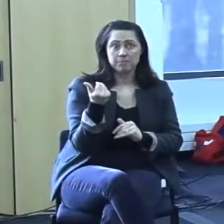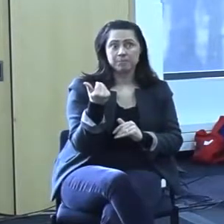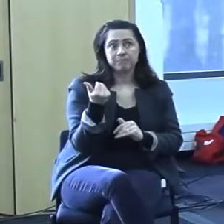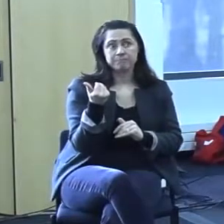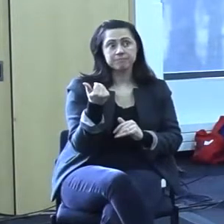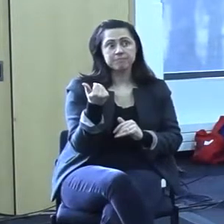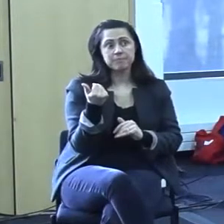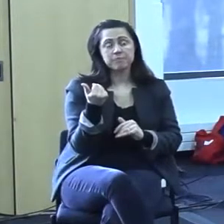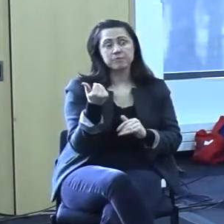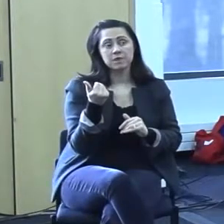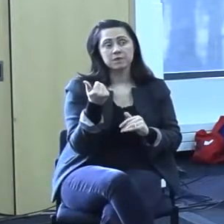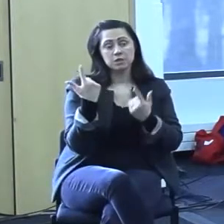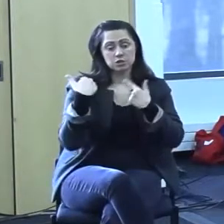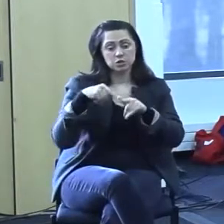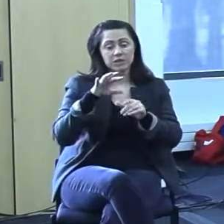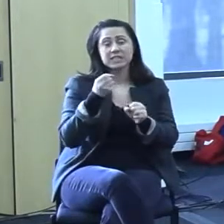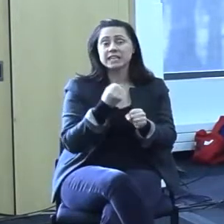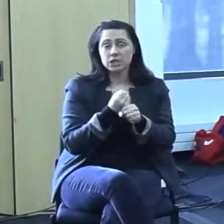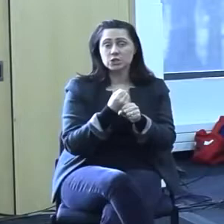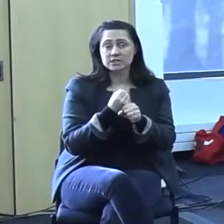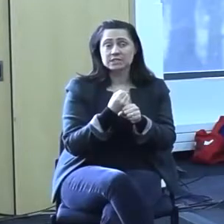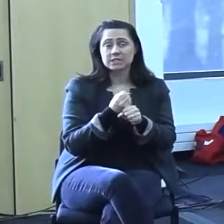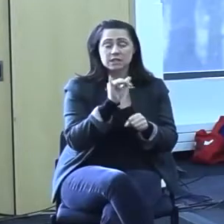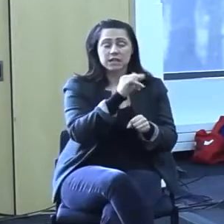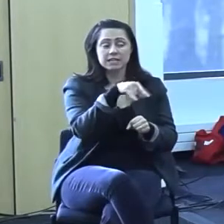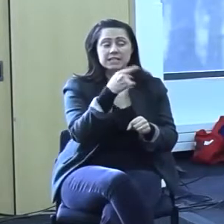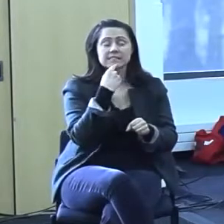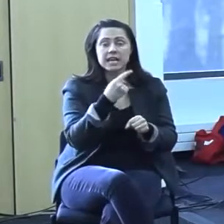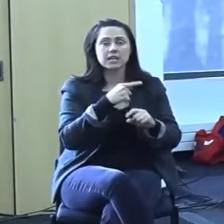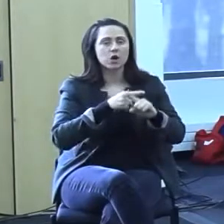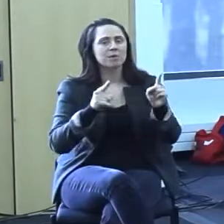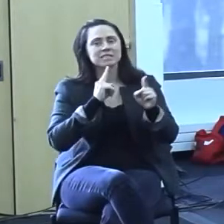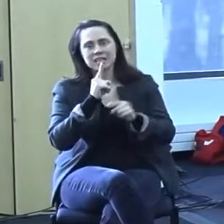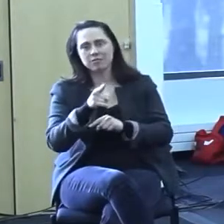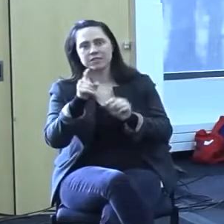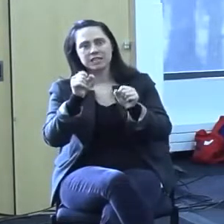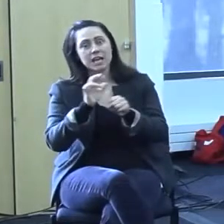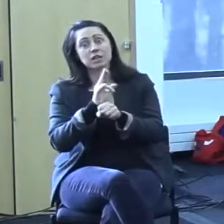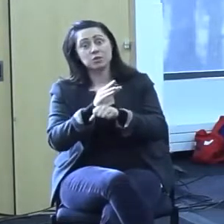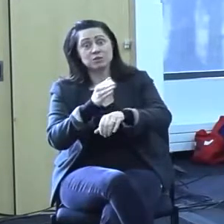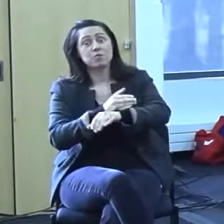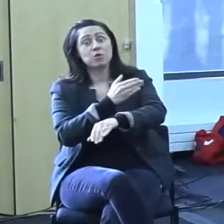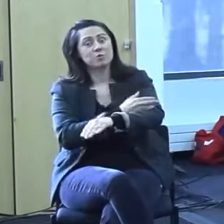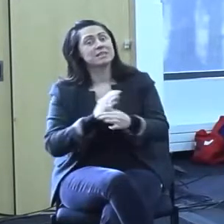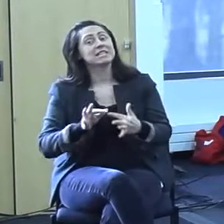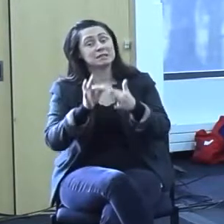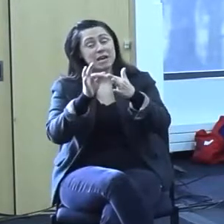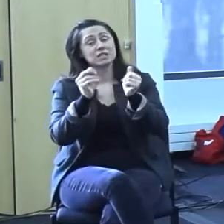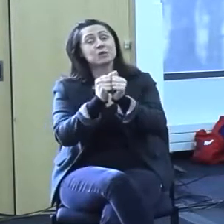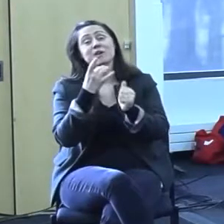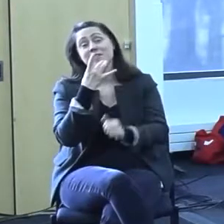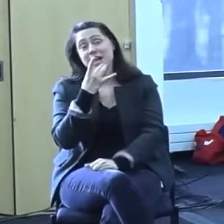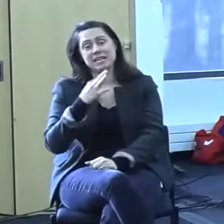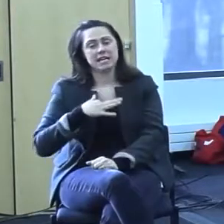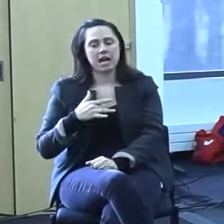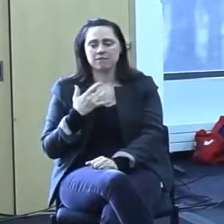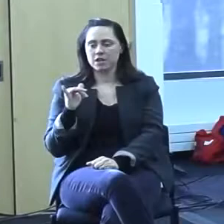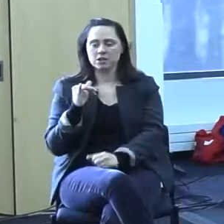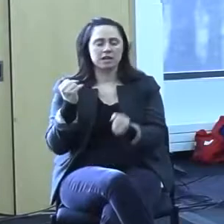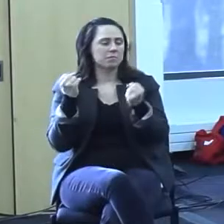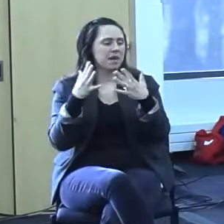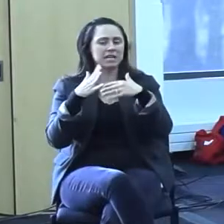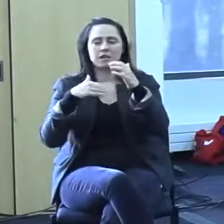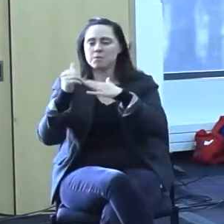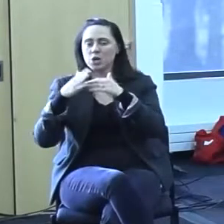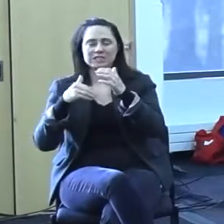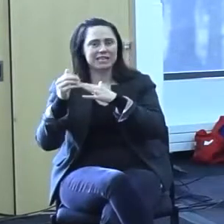um, throughout the years, as they were saying, but definitely can use improvement, especially on lighting. I just feel like in so many